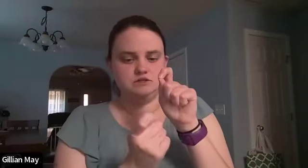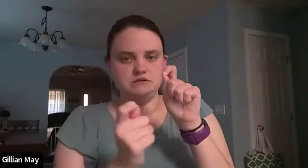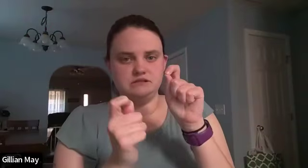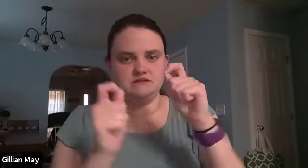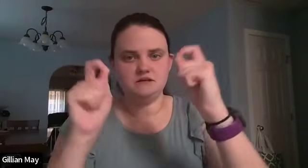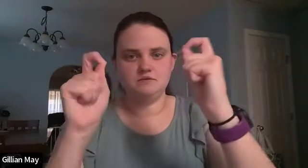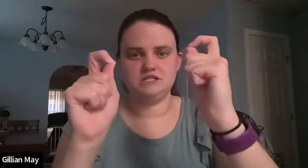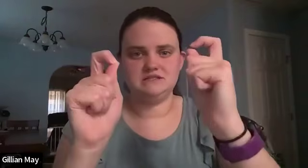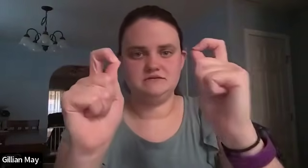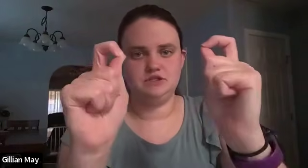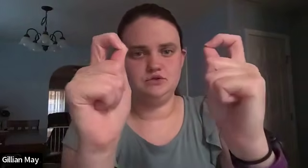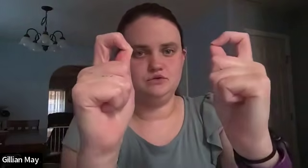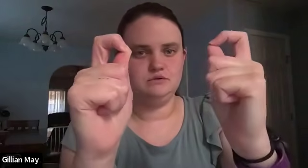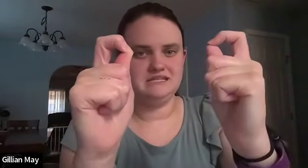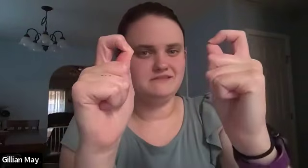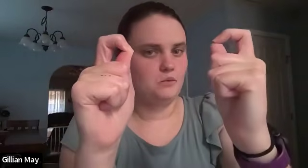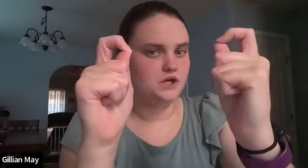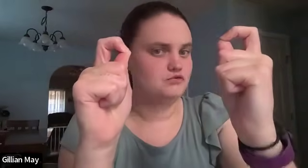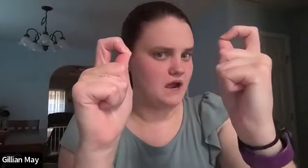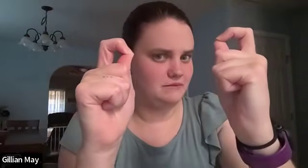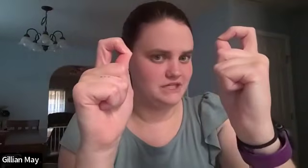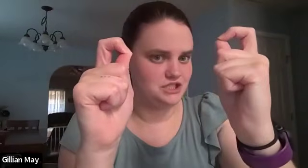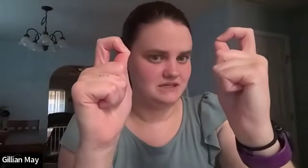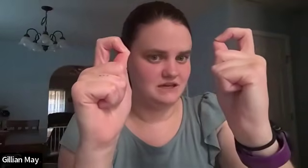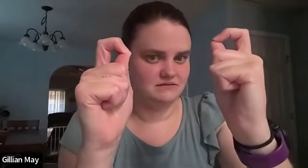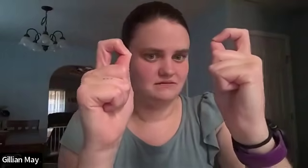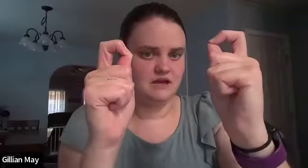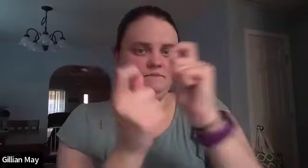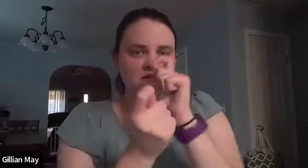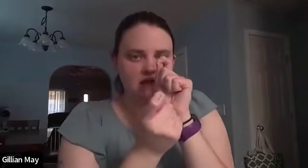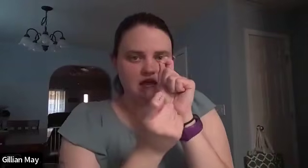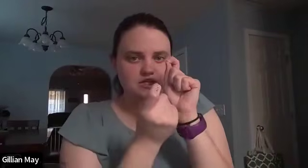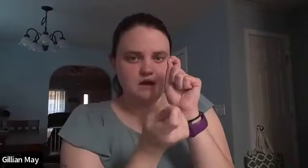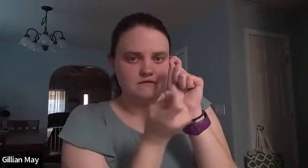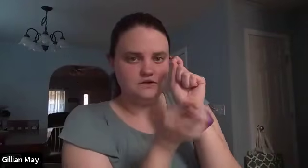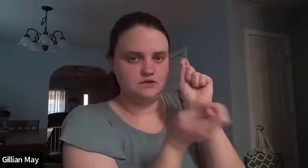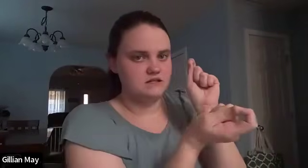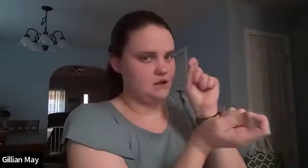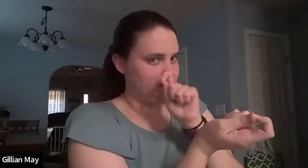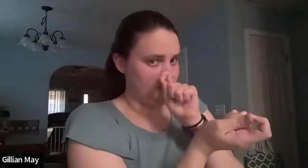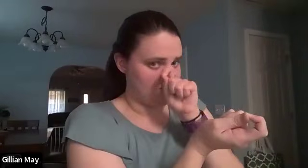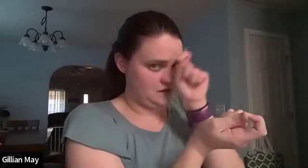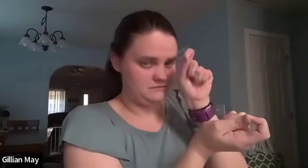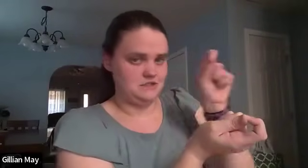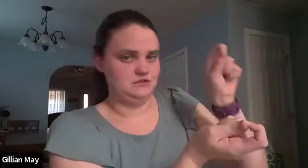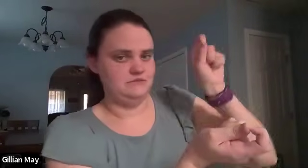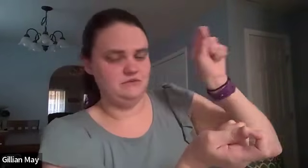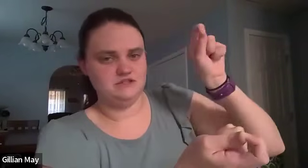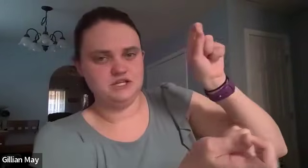do specific, which is it's like that weird writing pinches again. Okay. And you have your non-dominant palm up, excuse me, with scratching